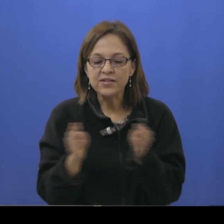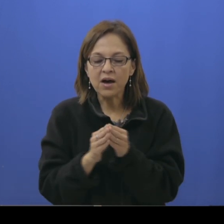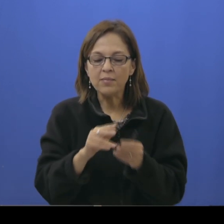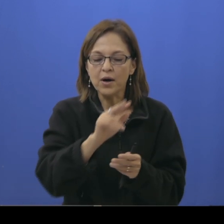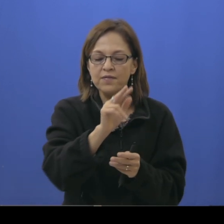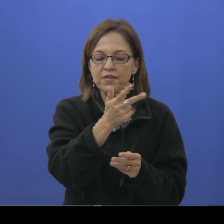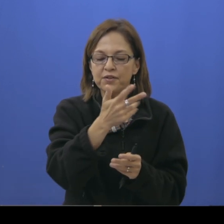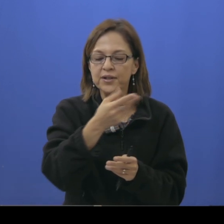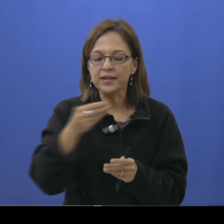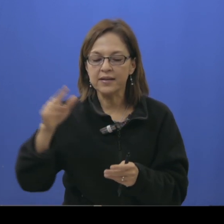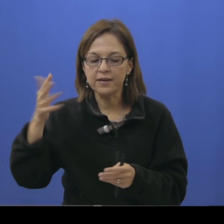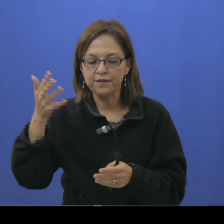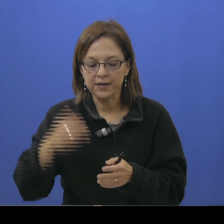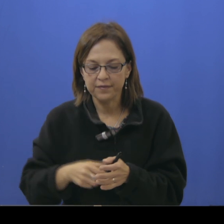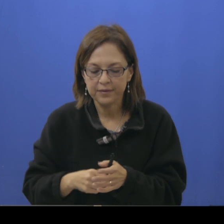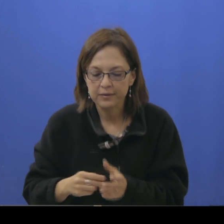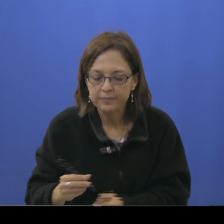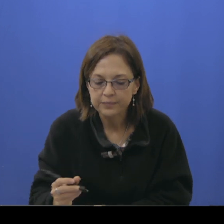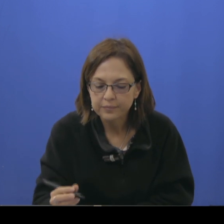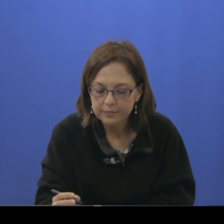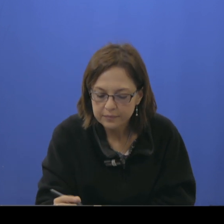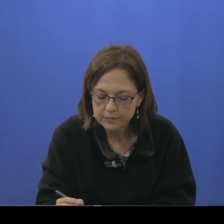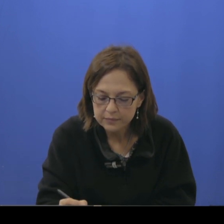The sum of the third and the fifth.